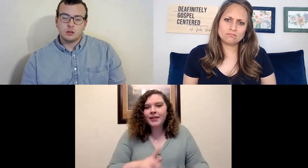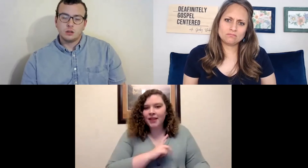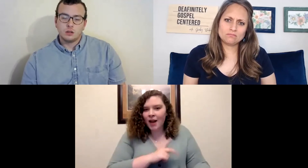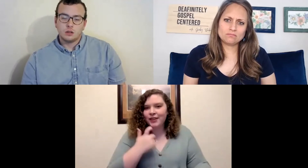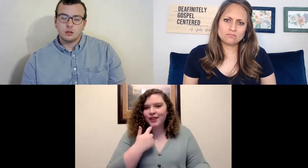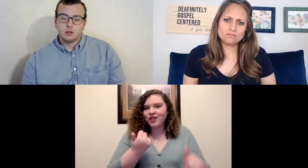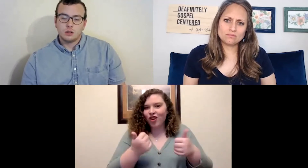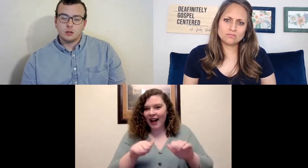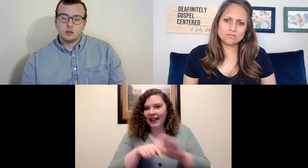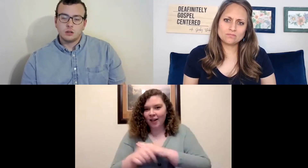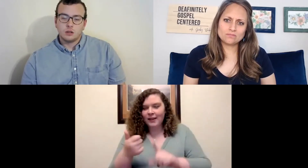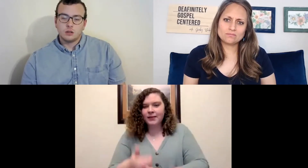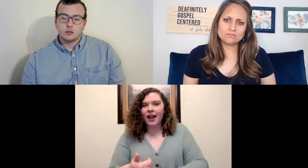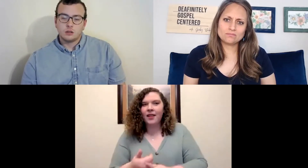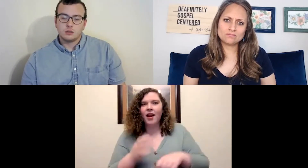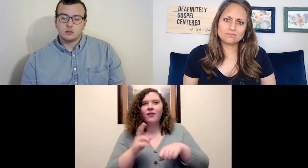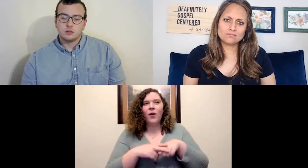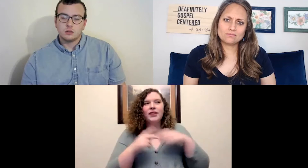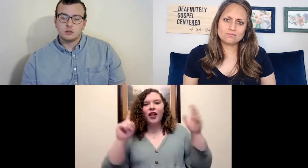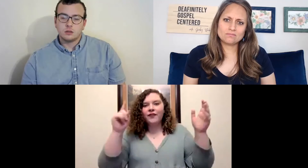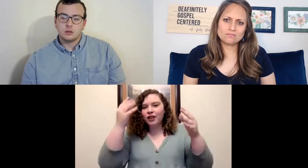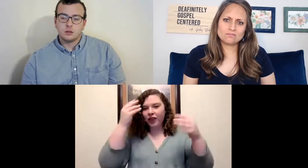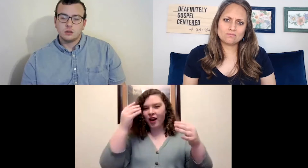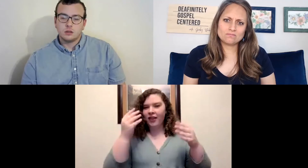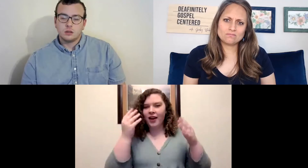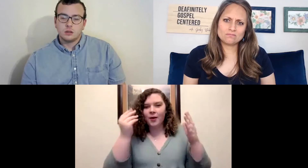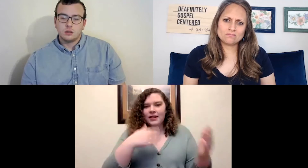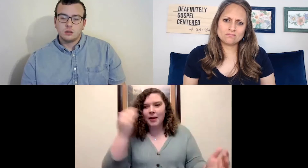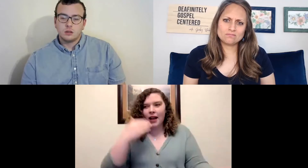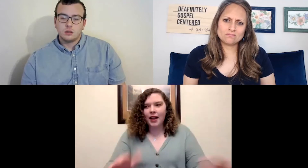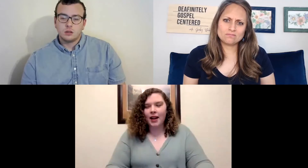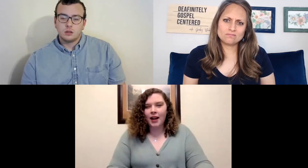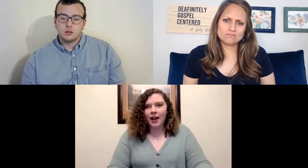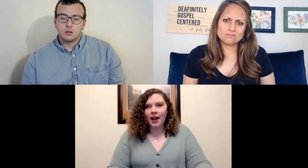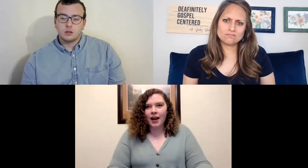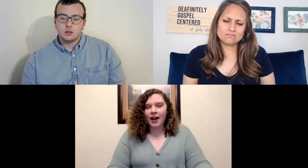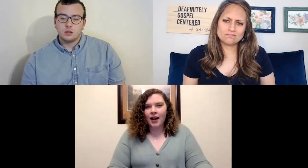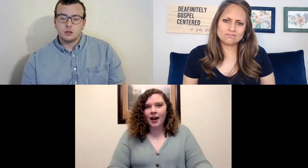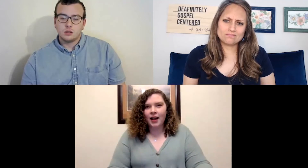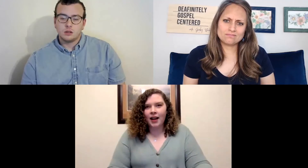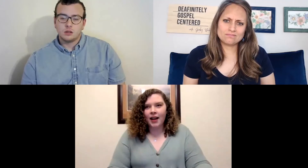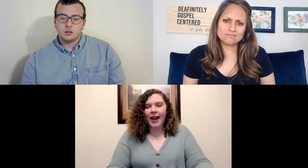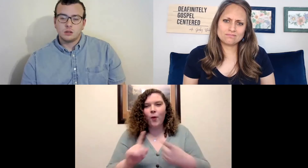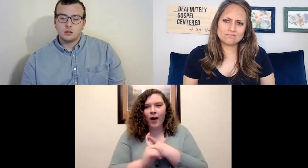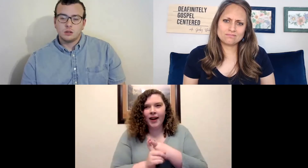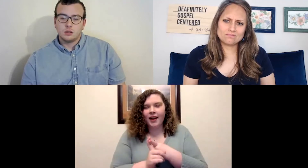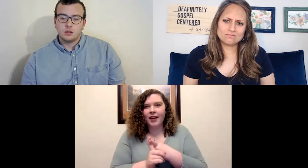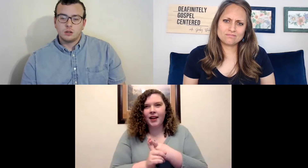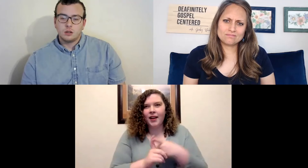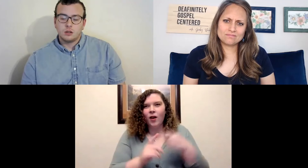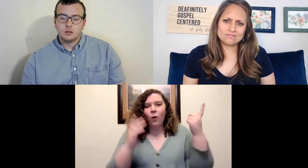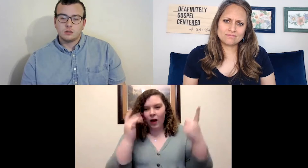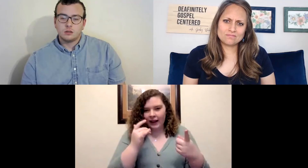And then I was at school and my mom told me, Dakota tried to kill himself. And my first thought in my